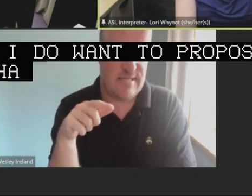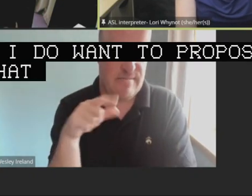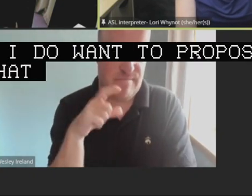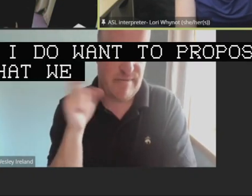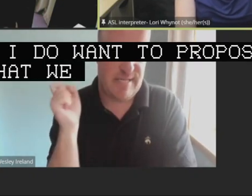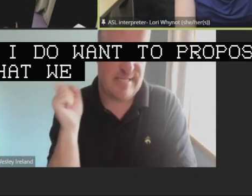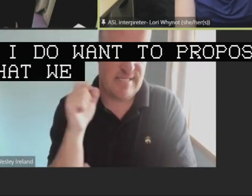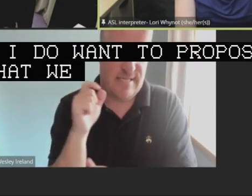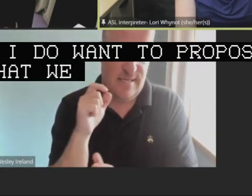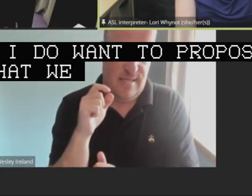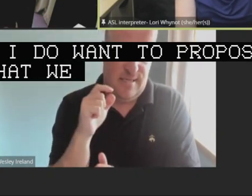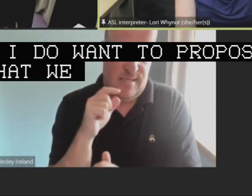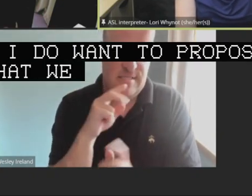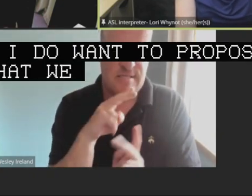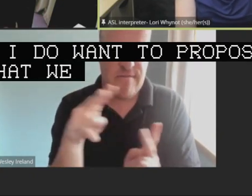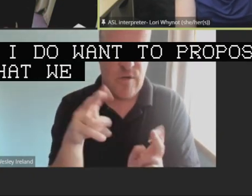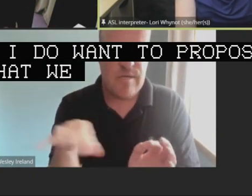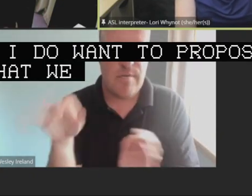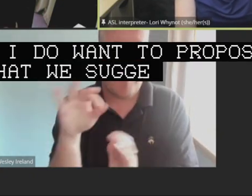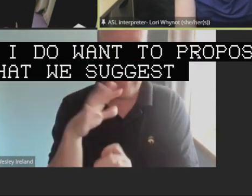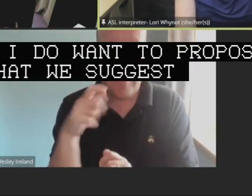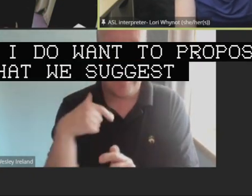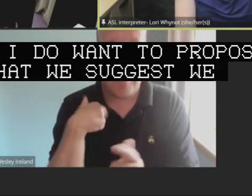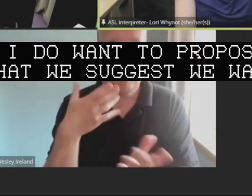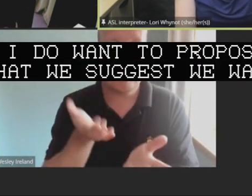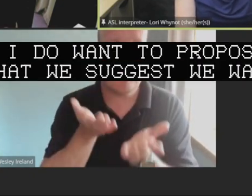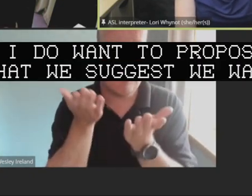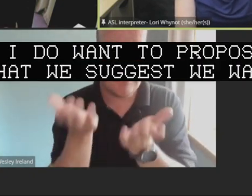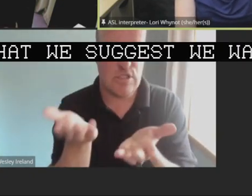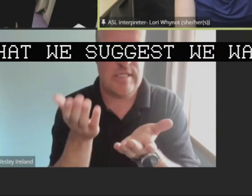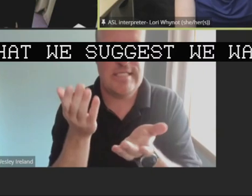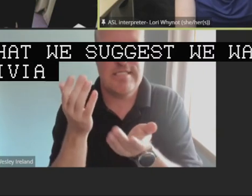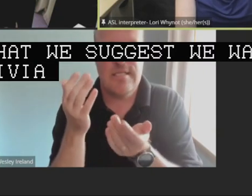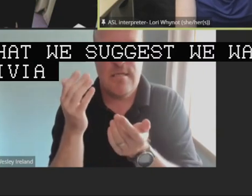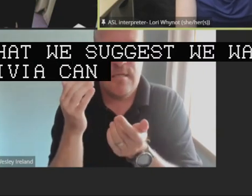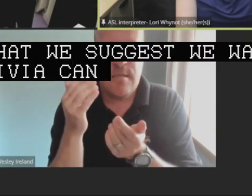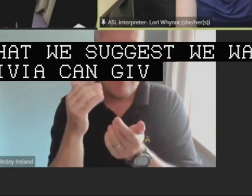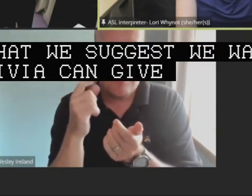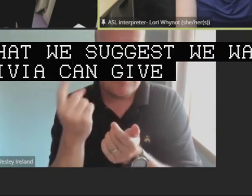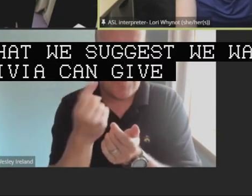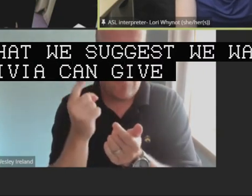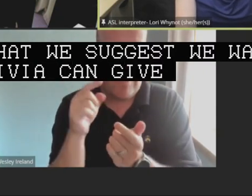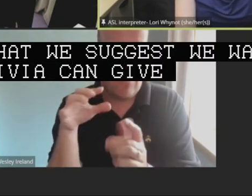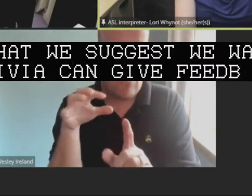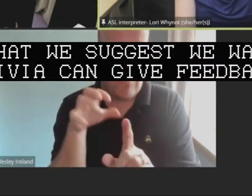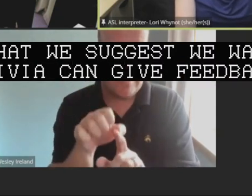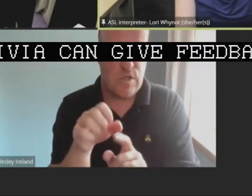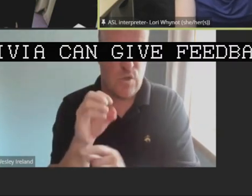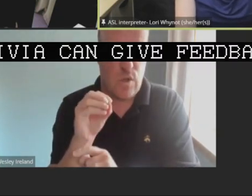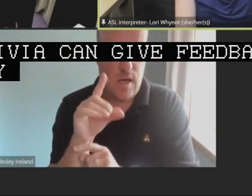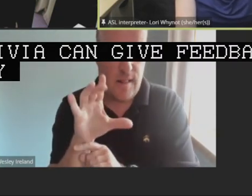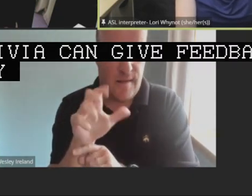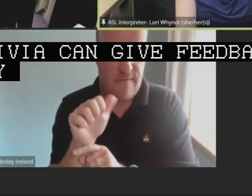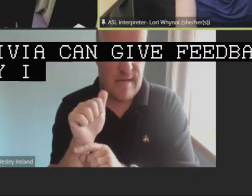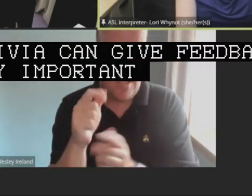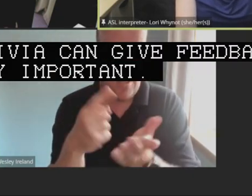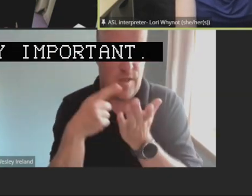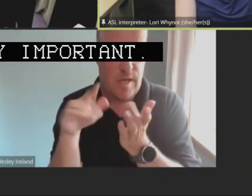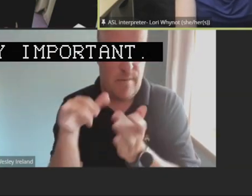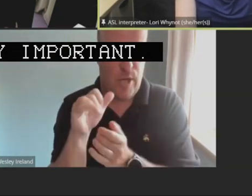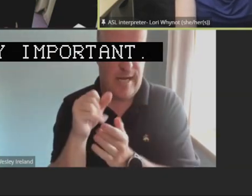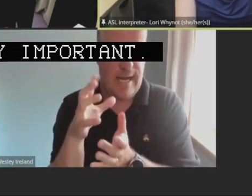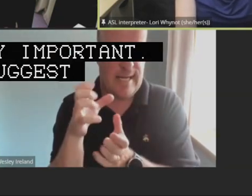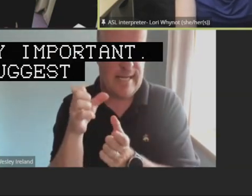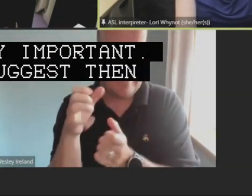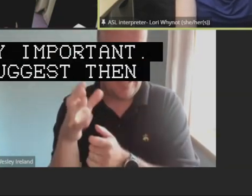to give some feedback on this draft, because I think it's very important. And so let me suggest then that someone